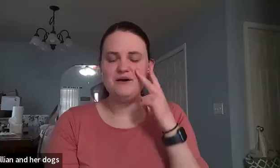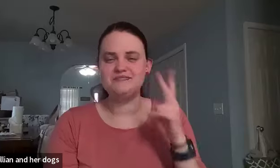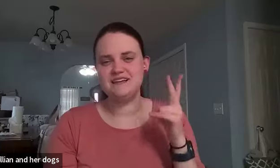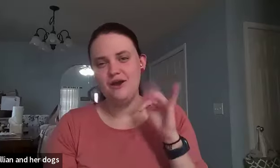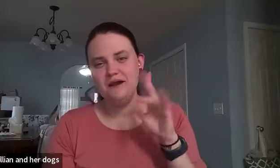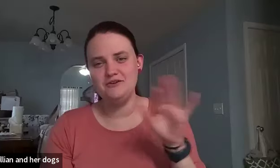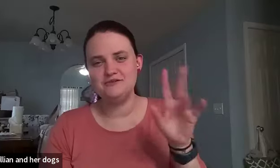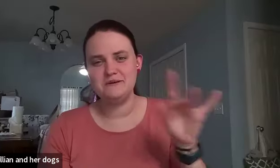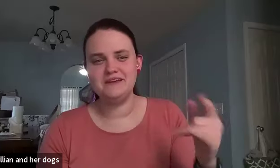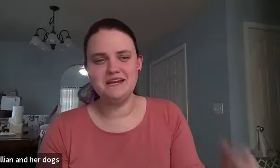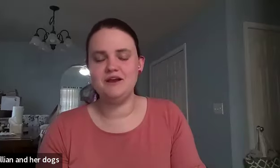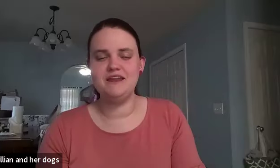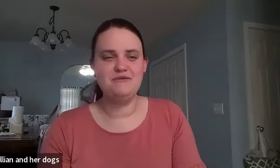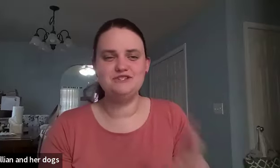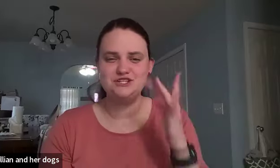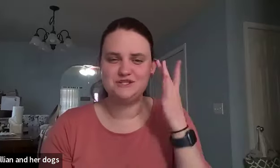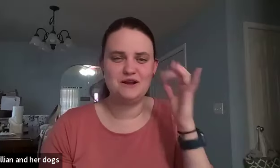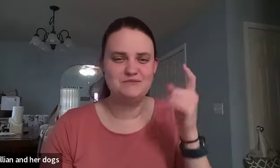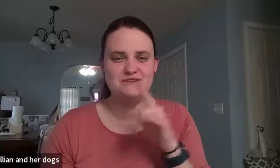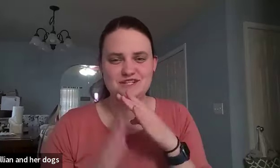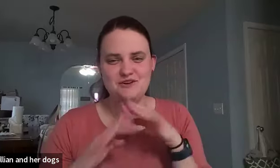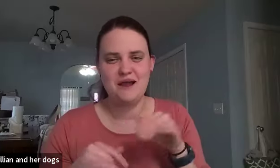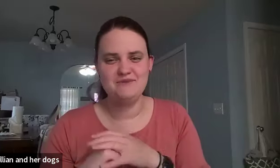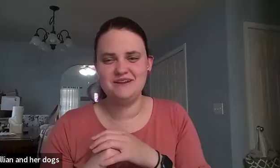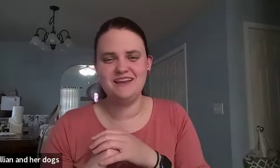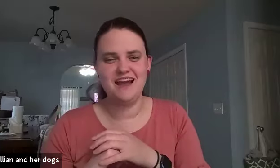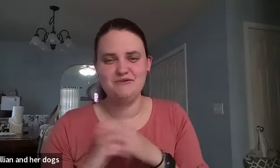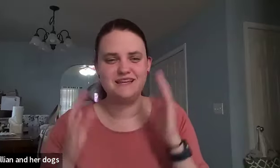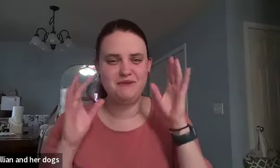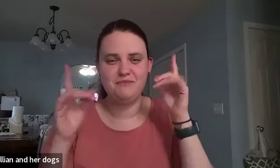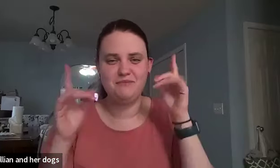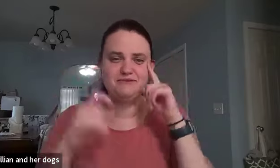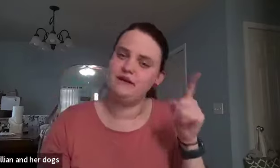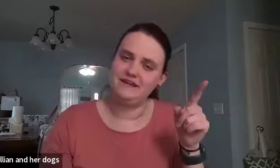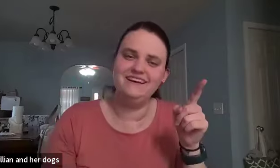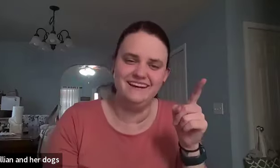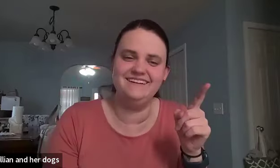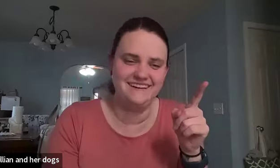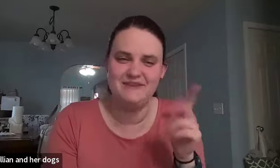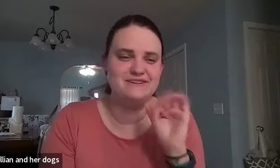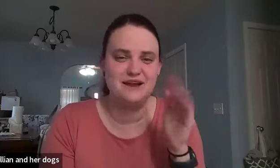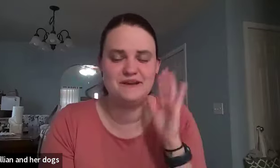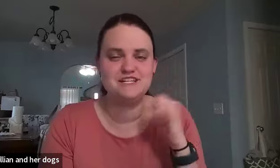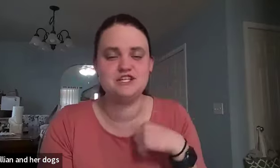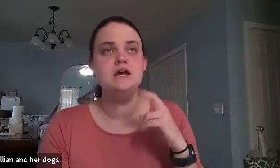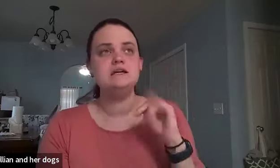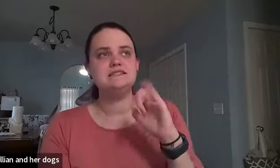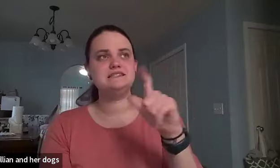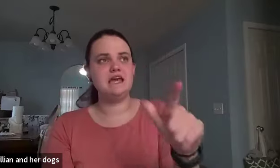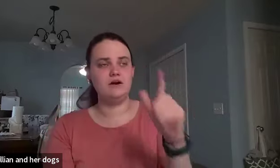I was like, oh, I know they're spelling an animal. And that was such a smart move and such a quiet move. And yet I was like, my brain was like, wait, I did not pay attention.